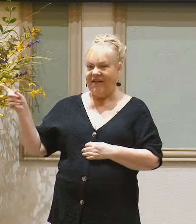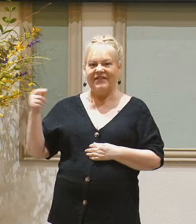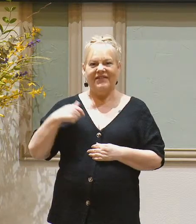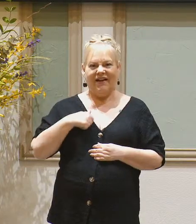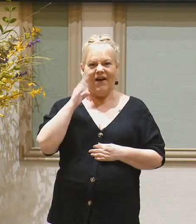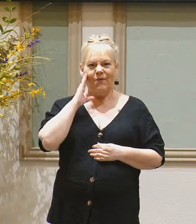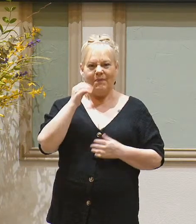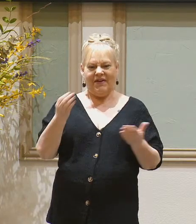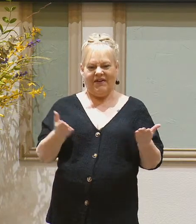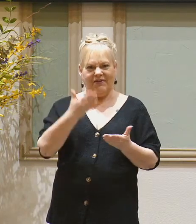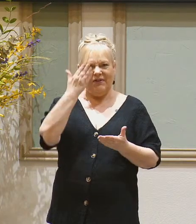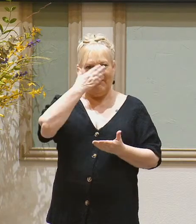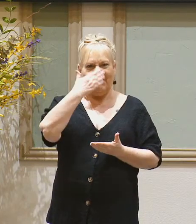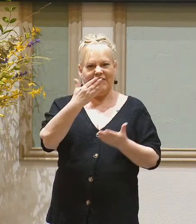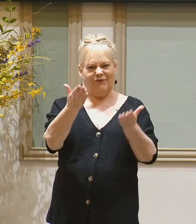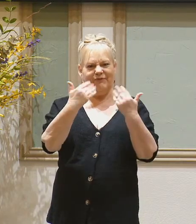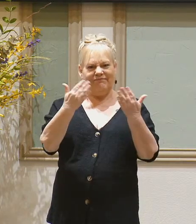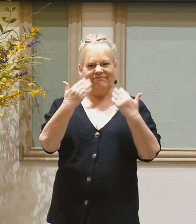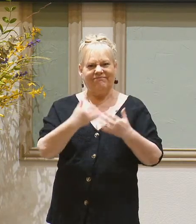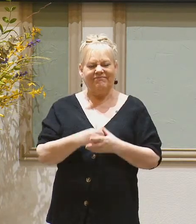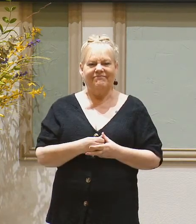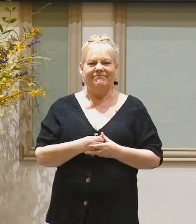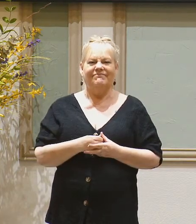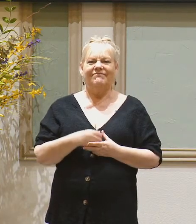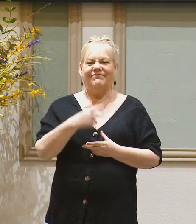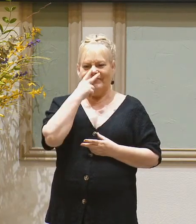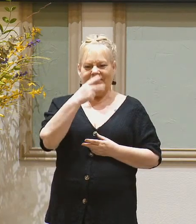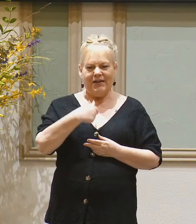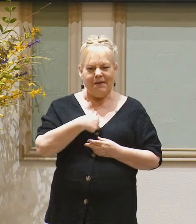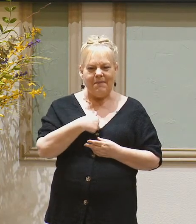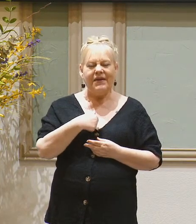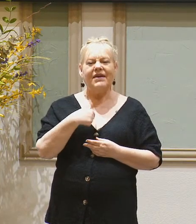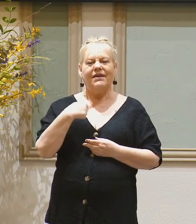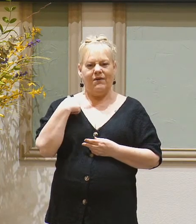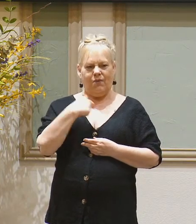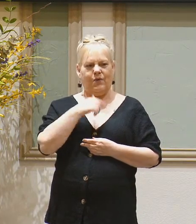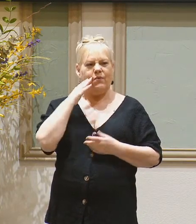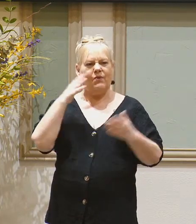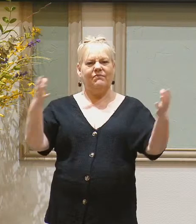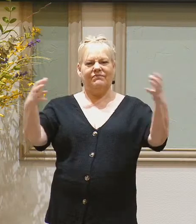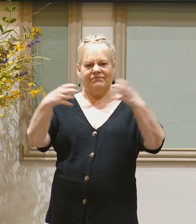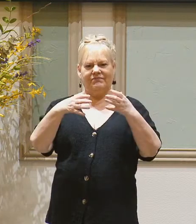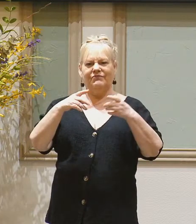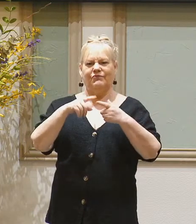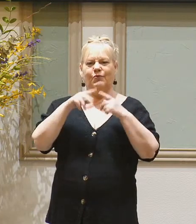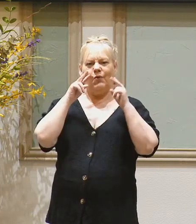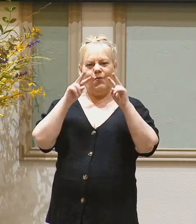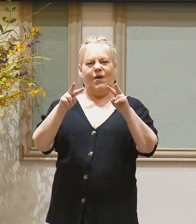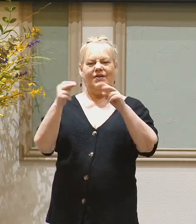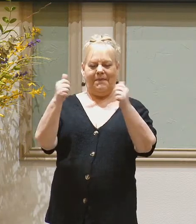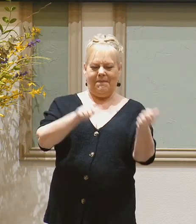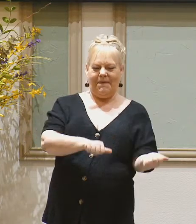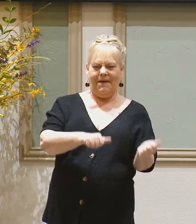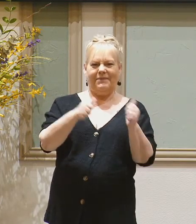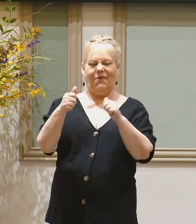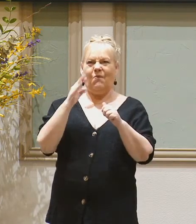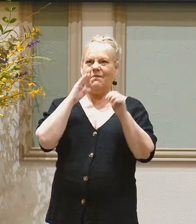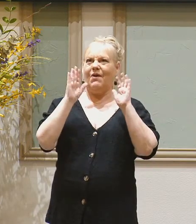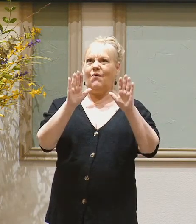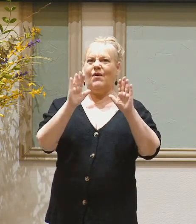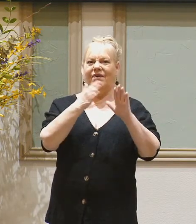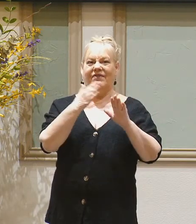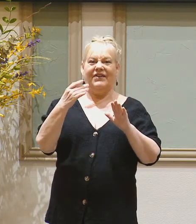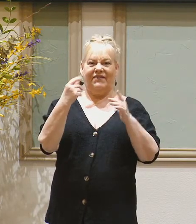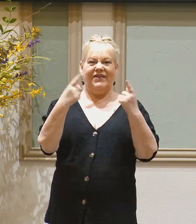will be down front here at the end of service. Come and see me. We'll round everybody up to witness a baptism. That would be a great thing